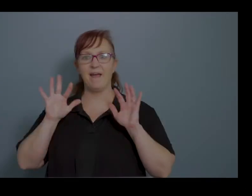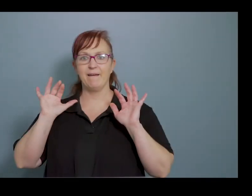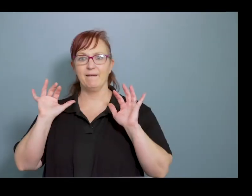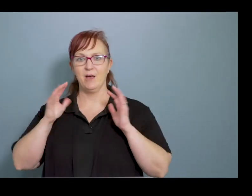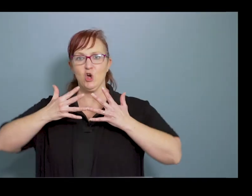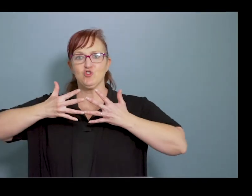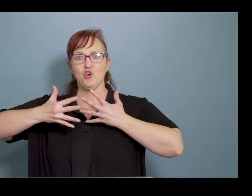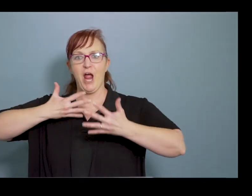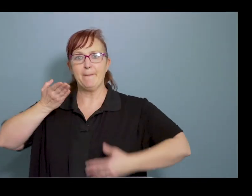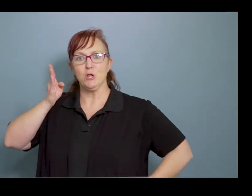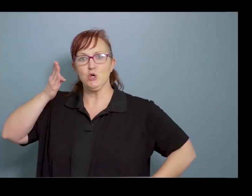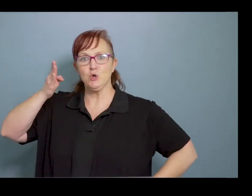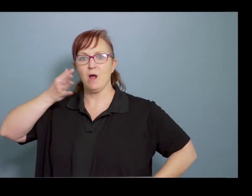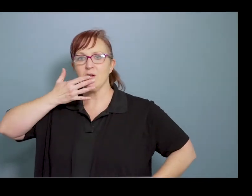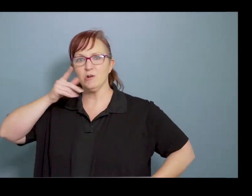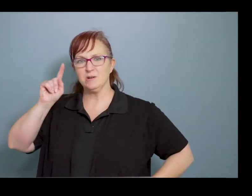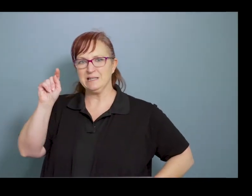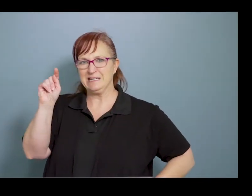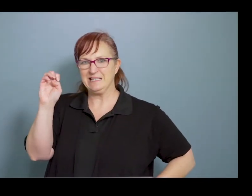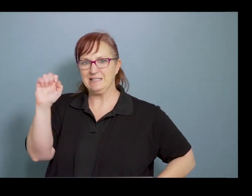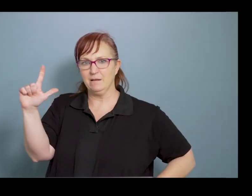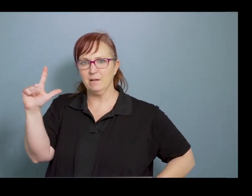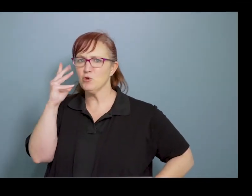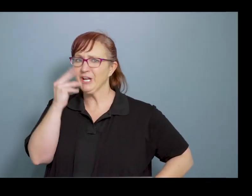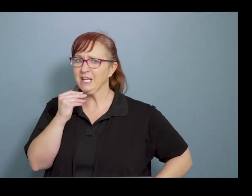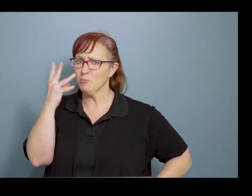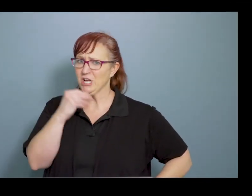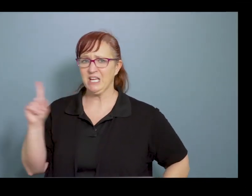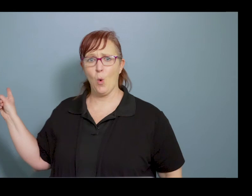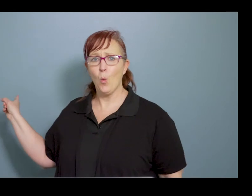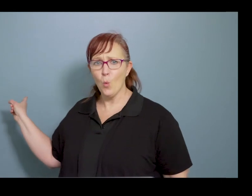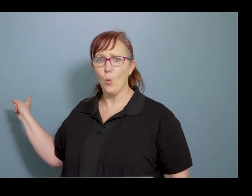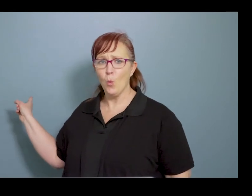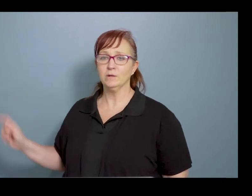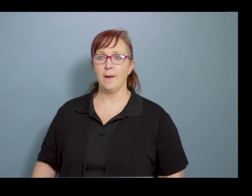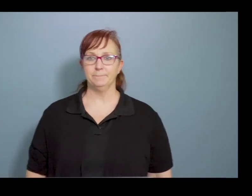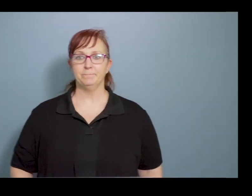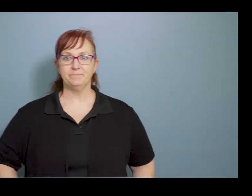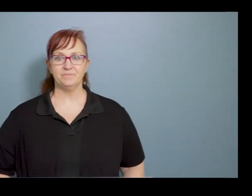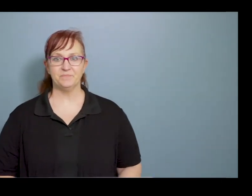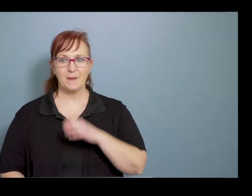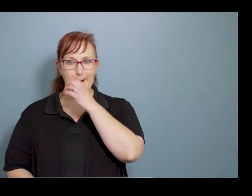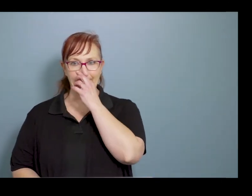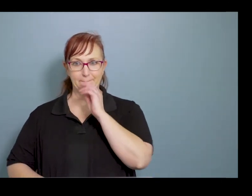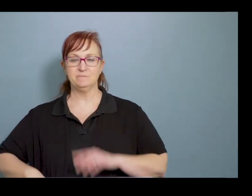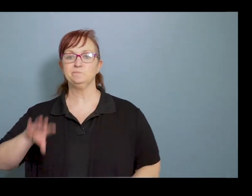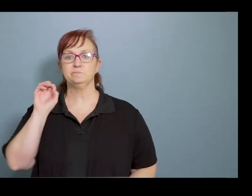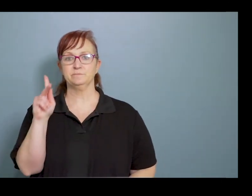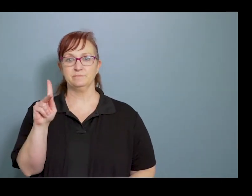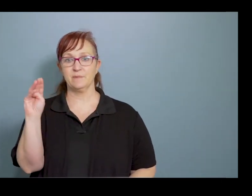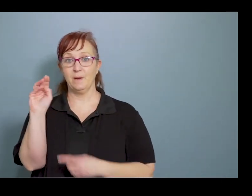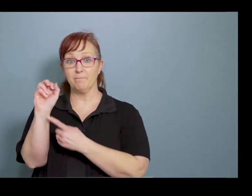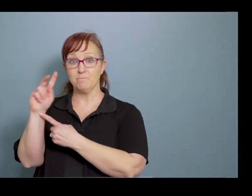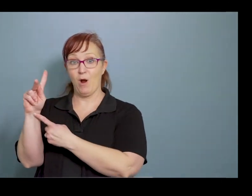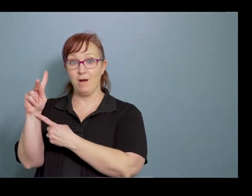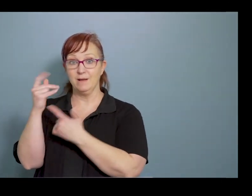All right, the clock is showing the time. Let's come back into session here. We've got the remainder of our time here today